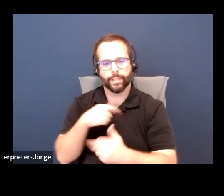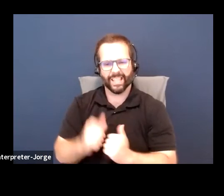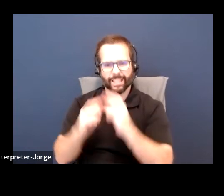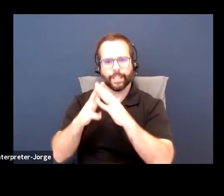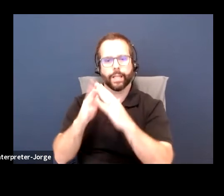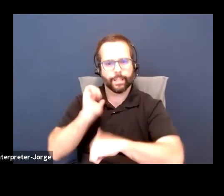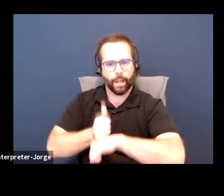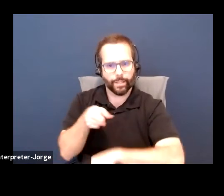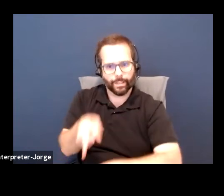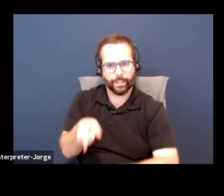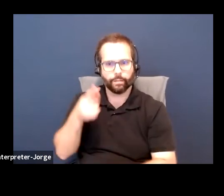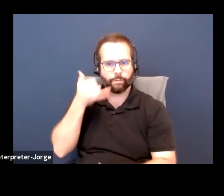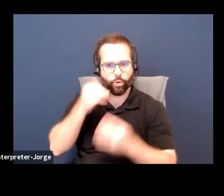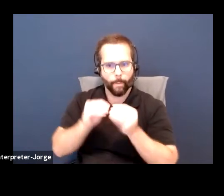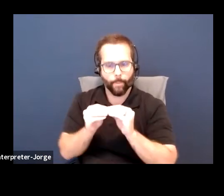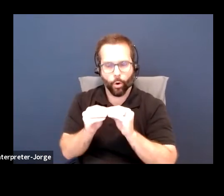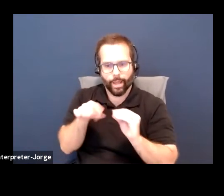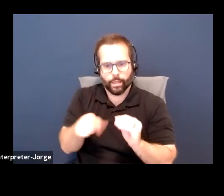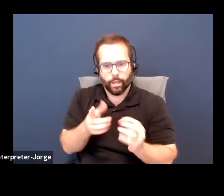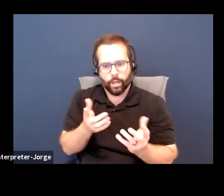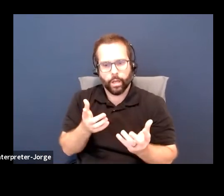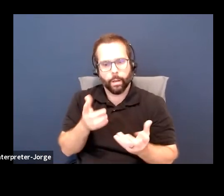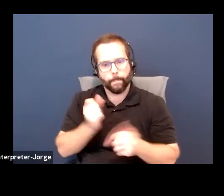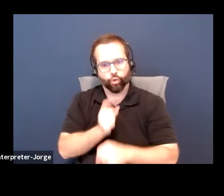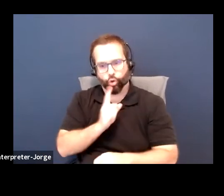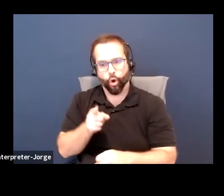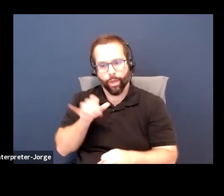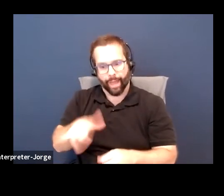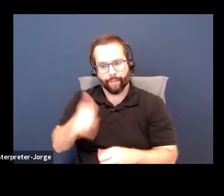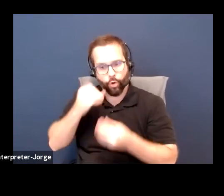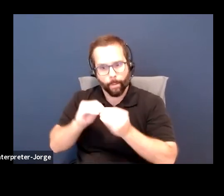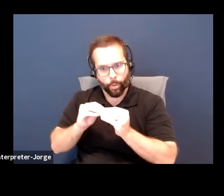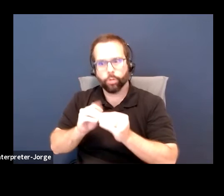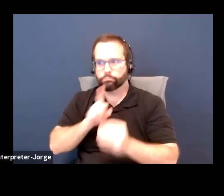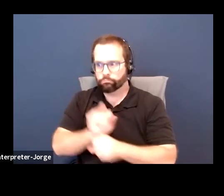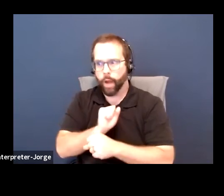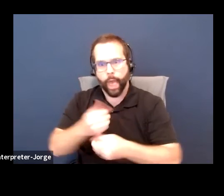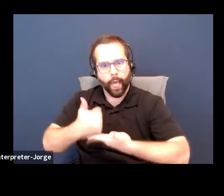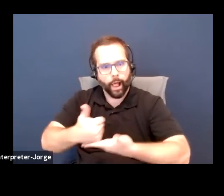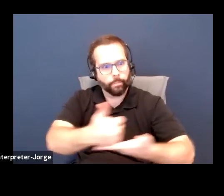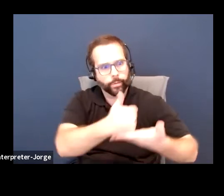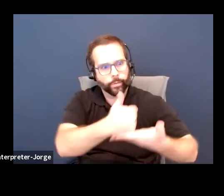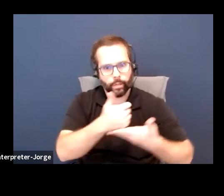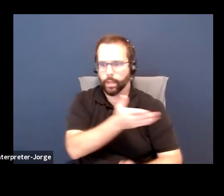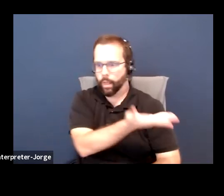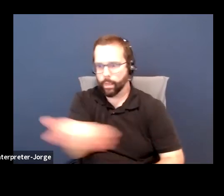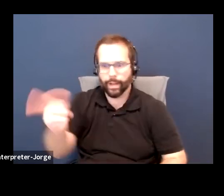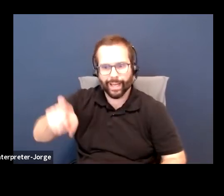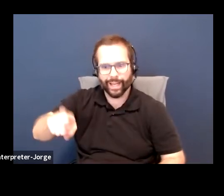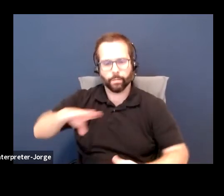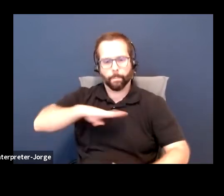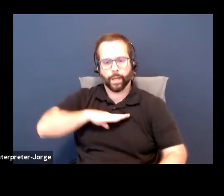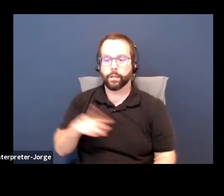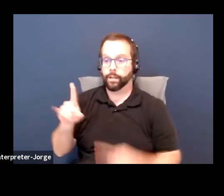line and ensure that it's meeting the needs of our disability community. DIAL staff have been fielding questions from